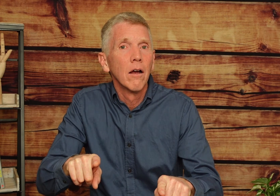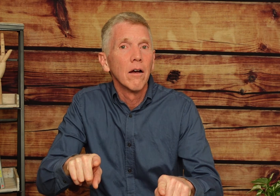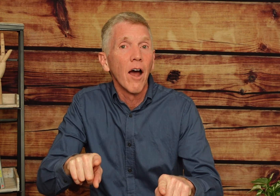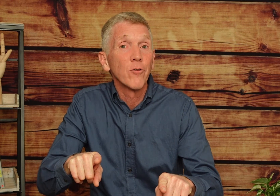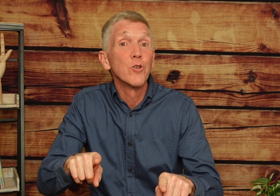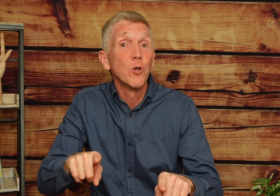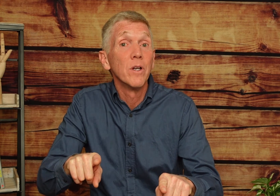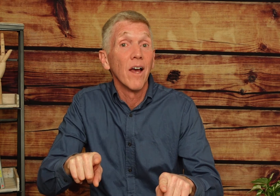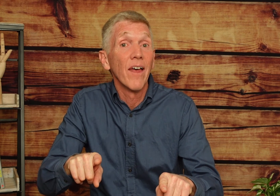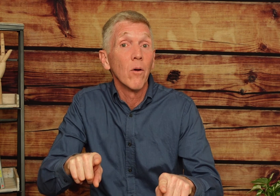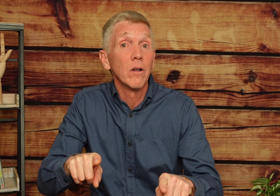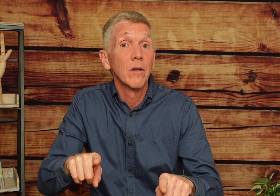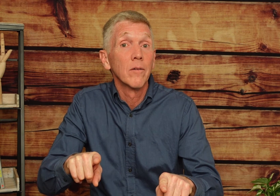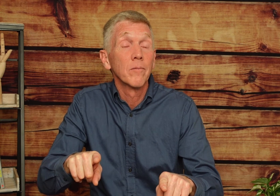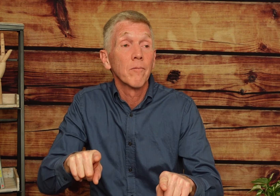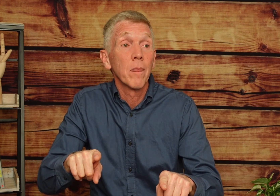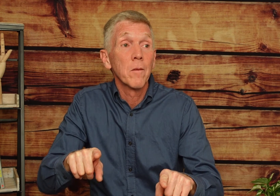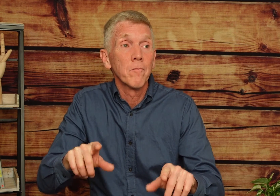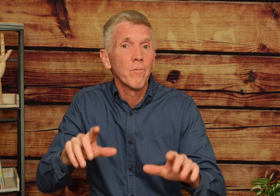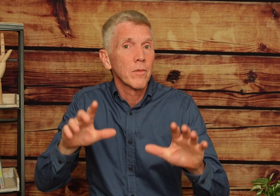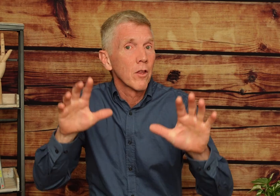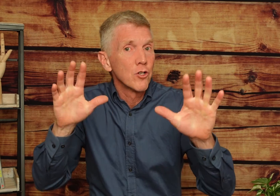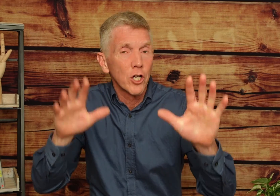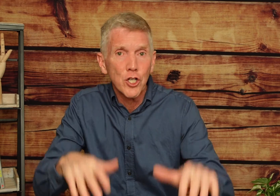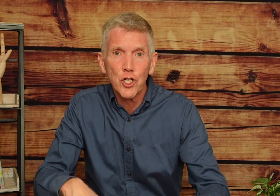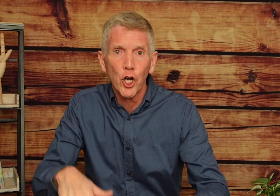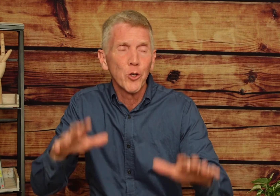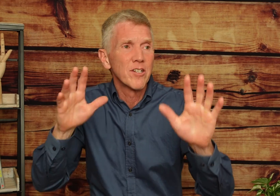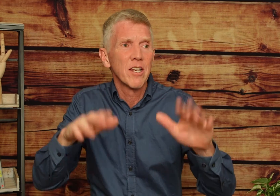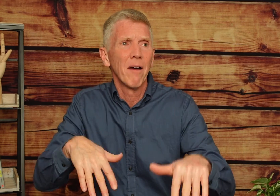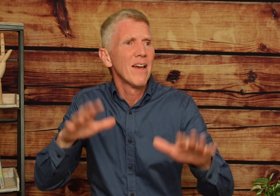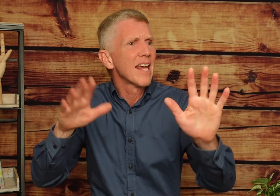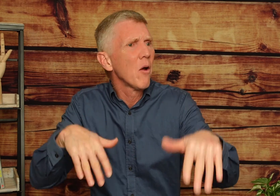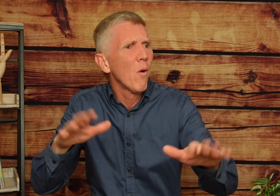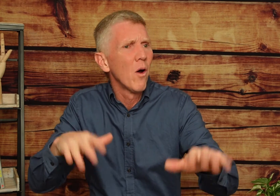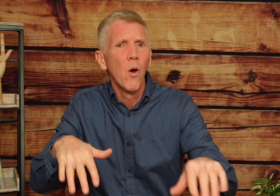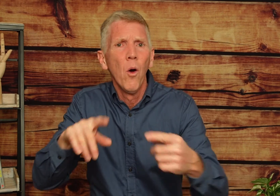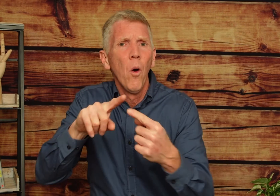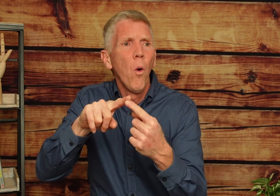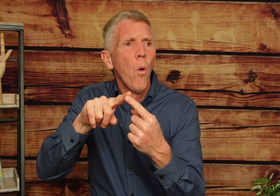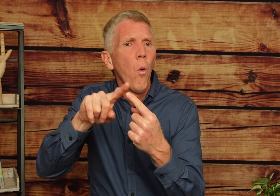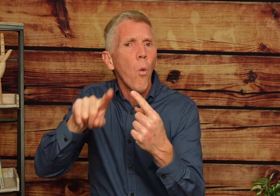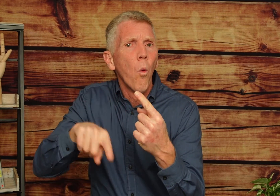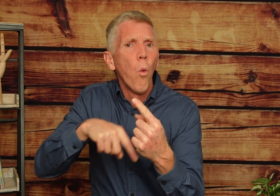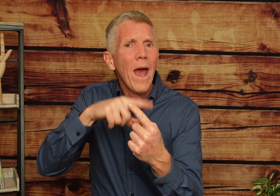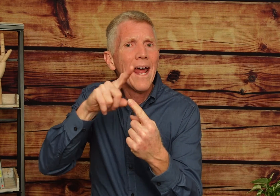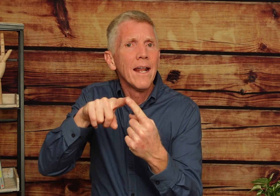I threw 2 in you on that one. There's a concern, you can see in my face, hey, what? When,